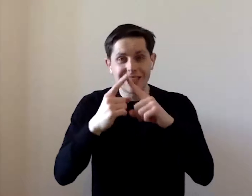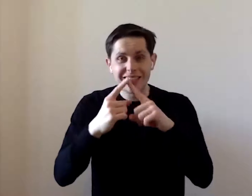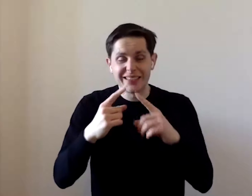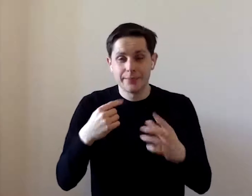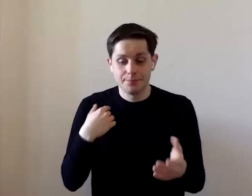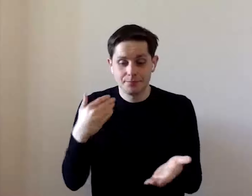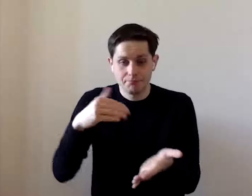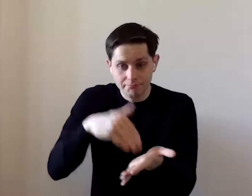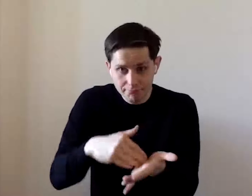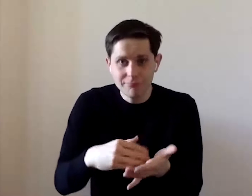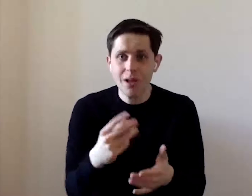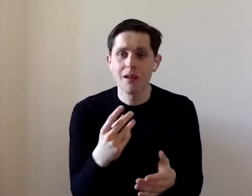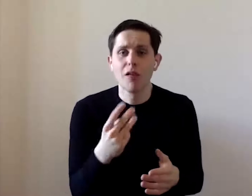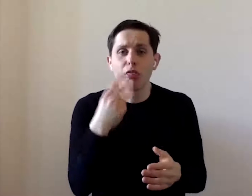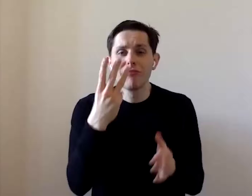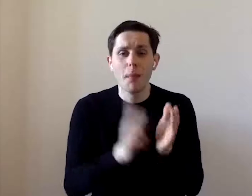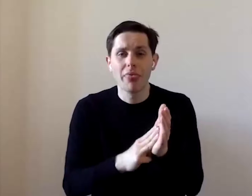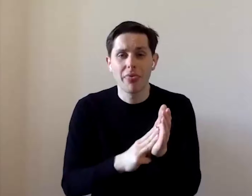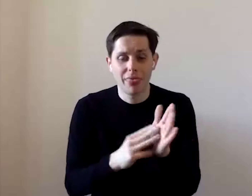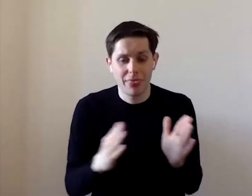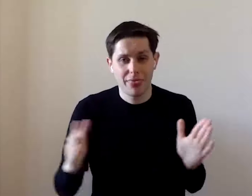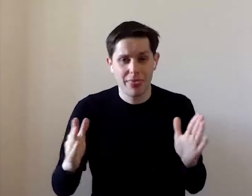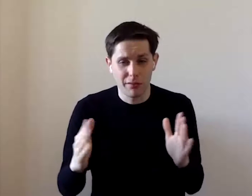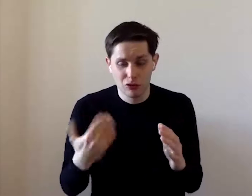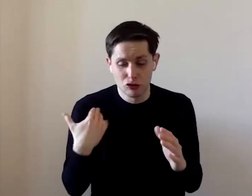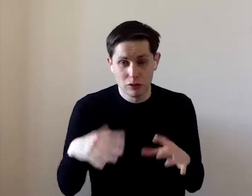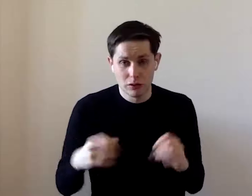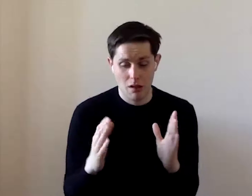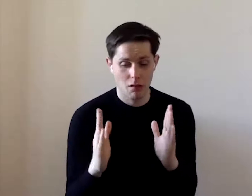first 3 months of term and my university experience,